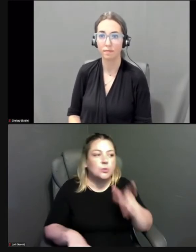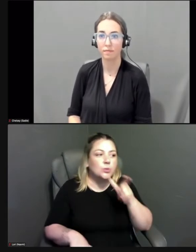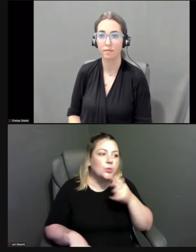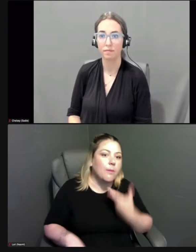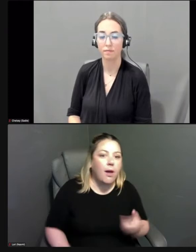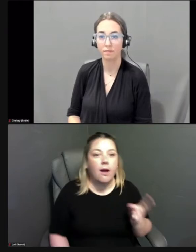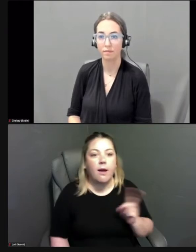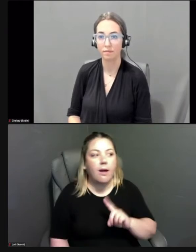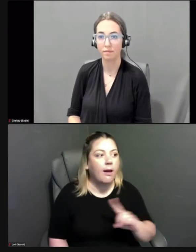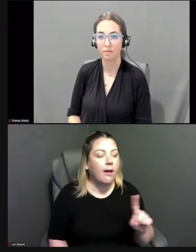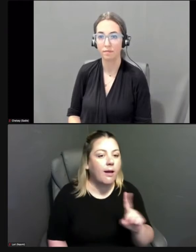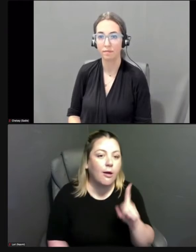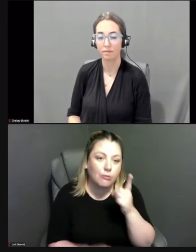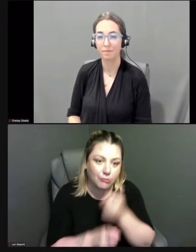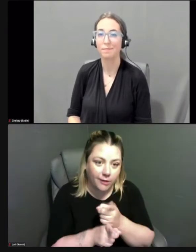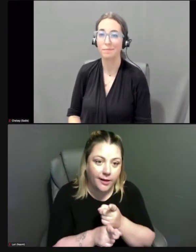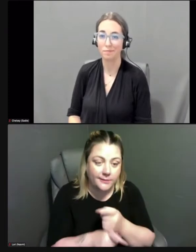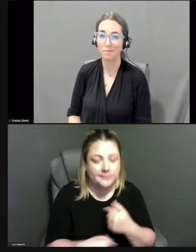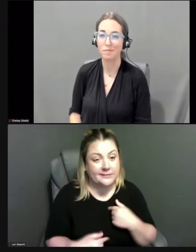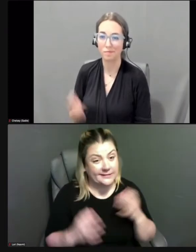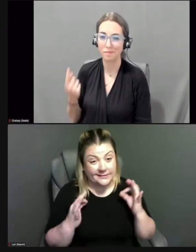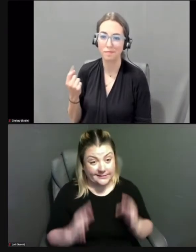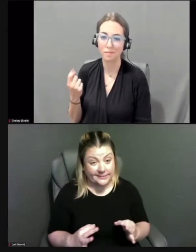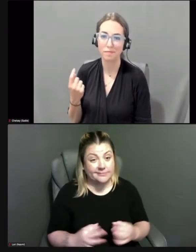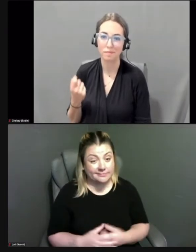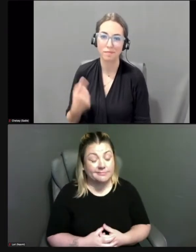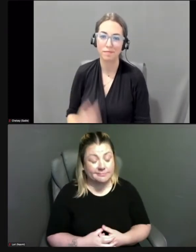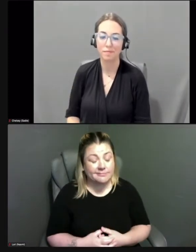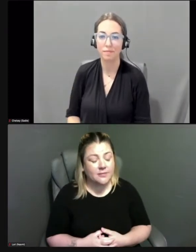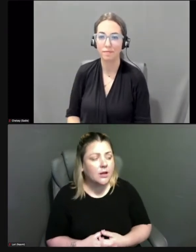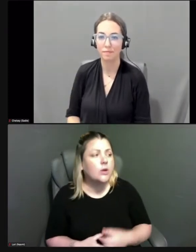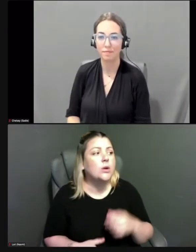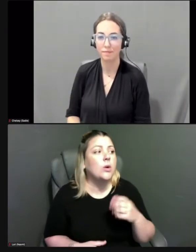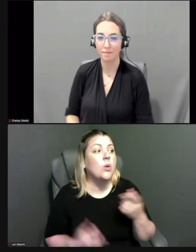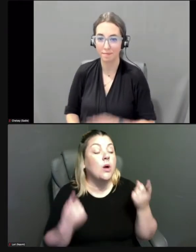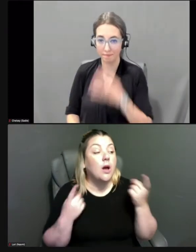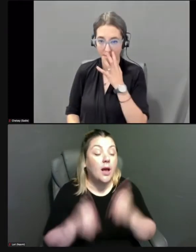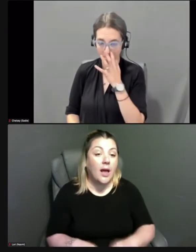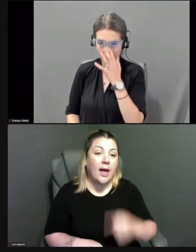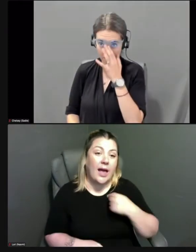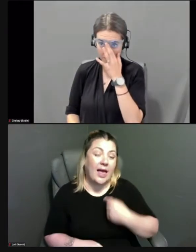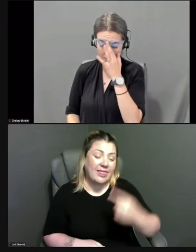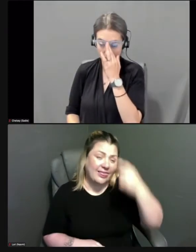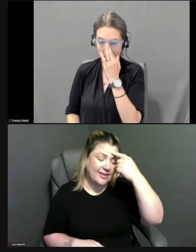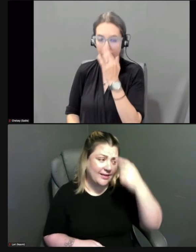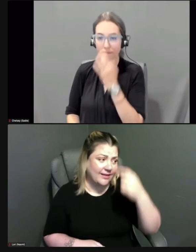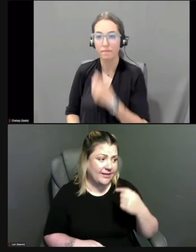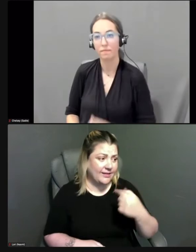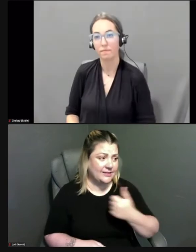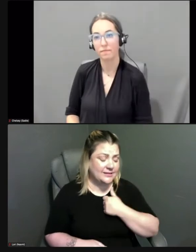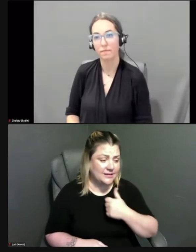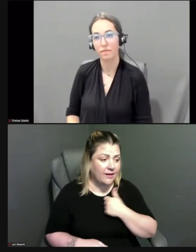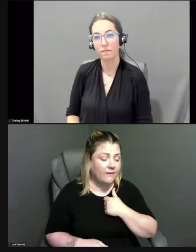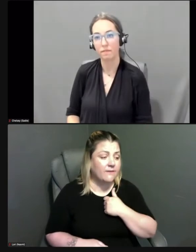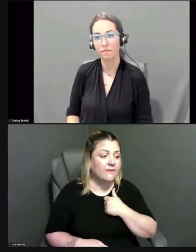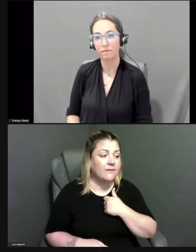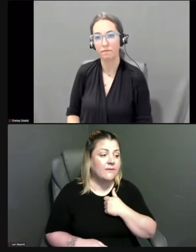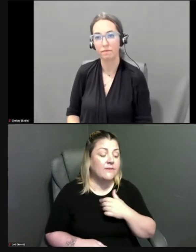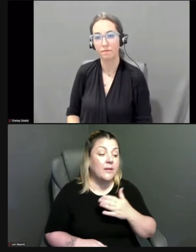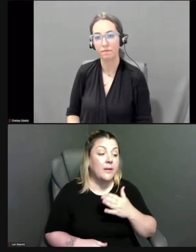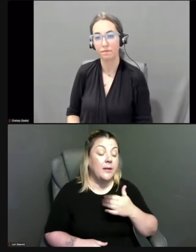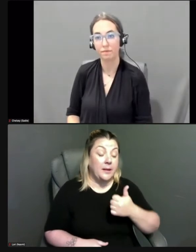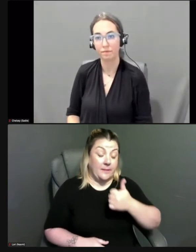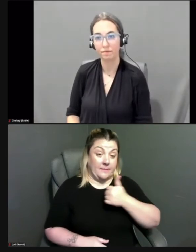did. Yes. And as a result, I think I attached a lot of my value to my